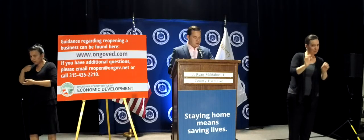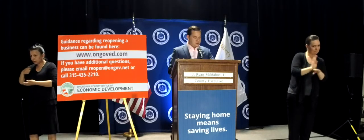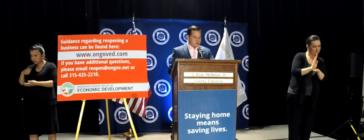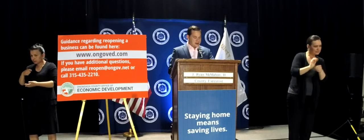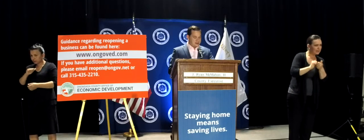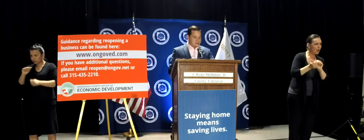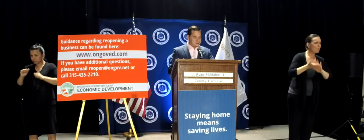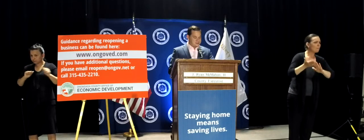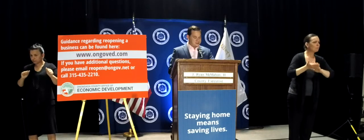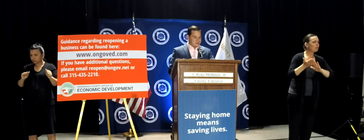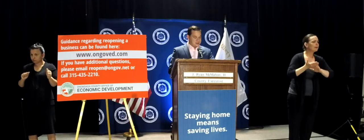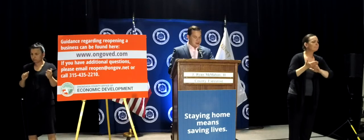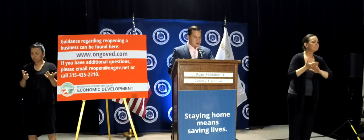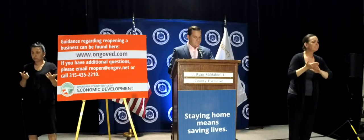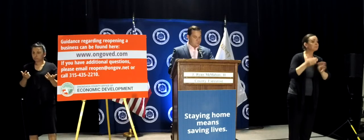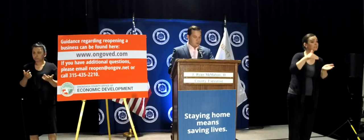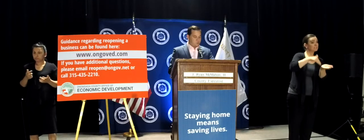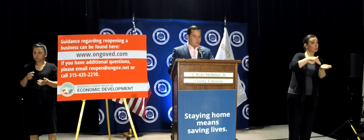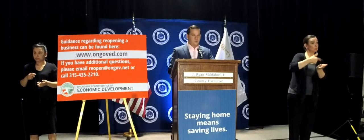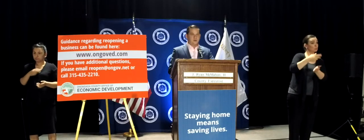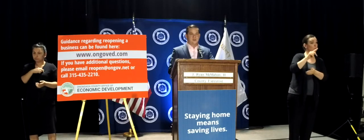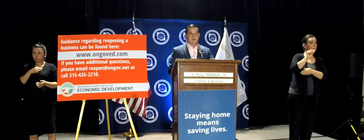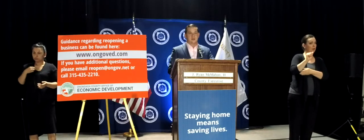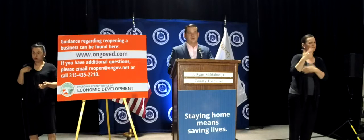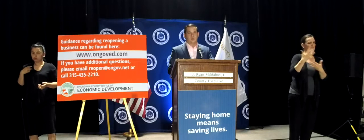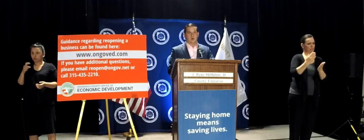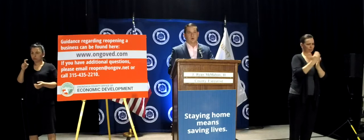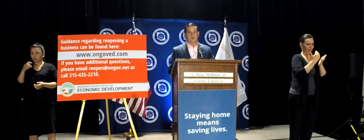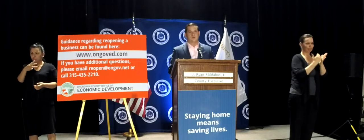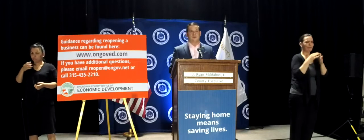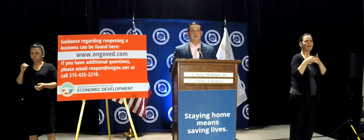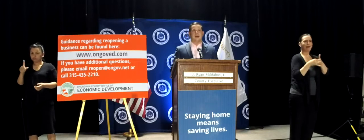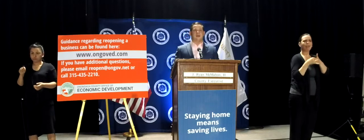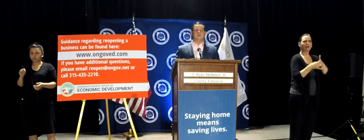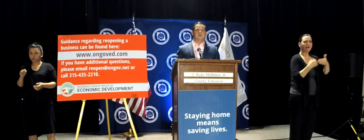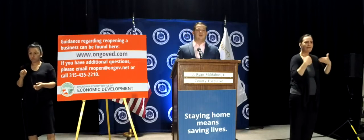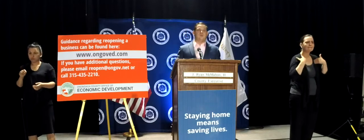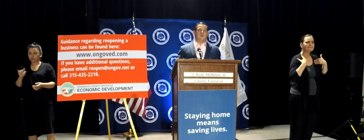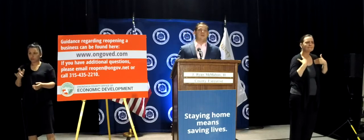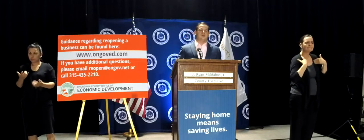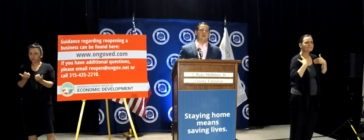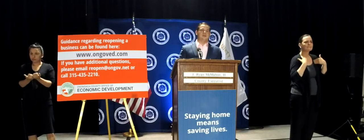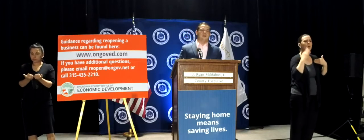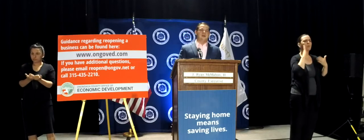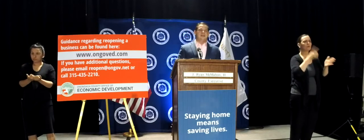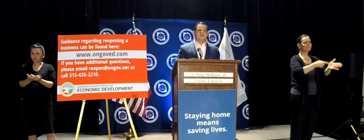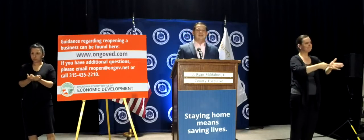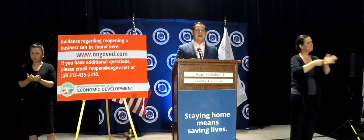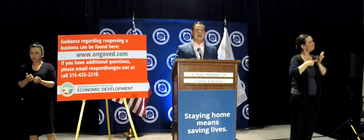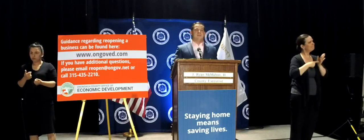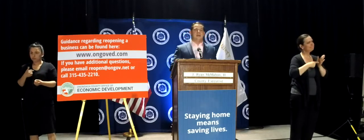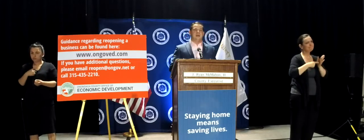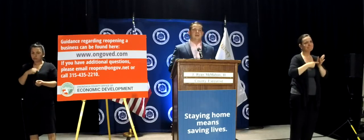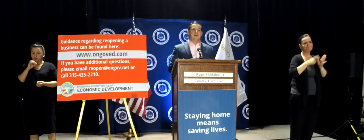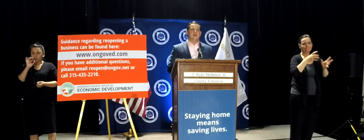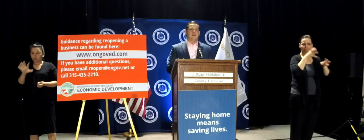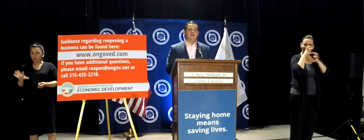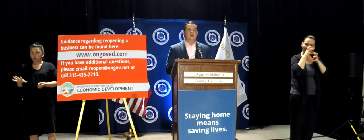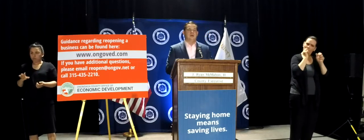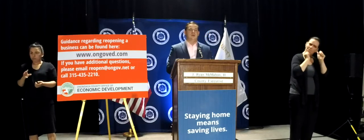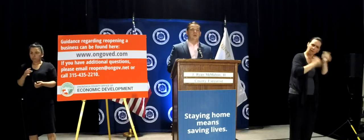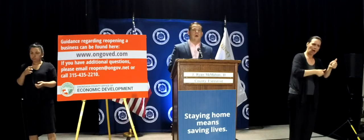be giving guidance. I will be doing an executive order to give guidance to these restaurants. This does not